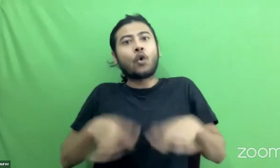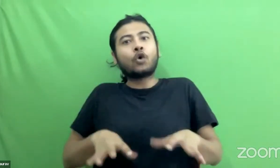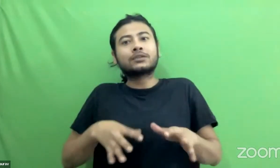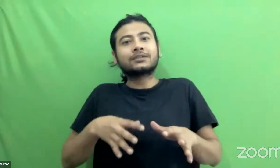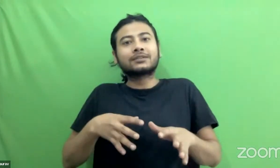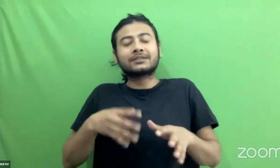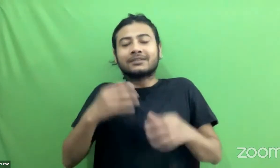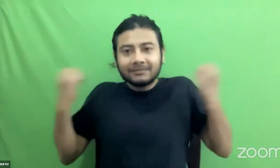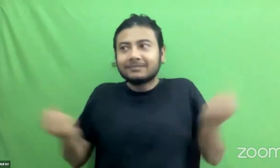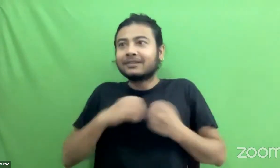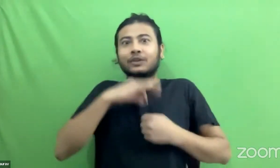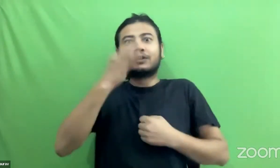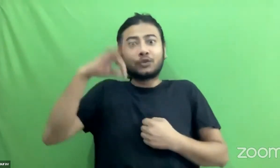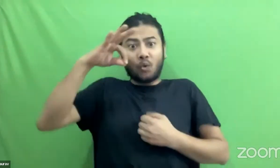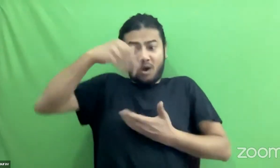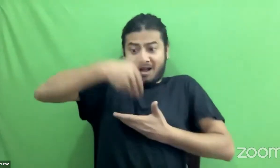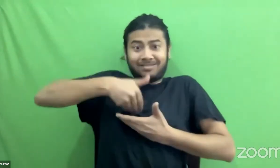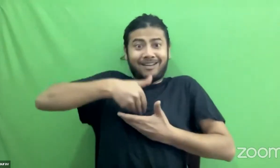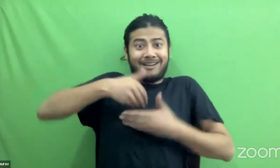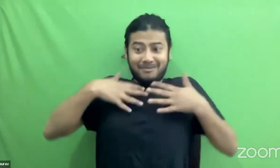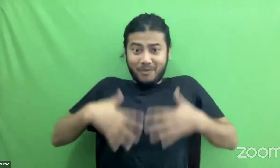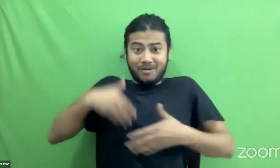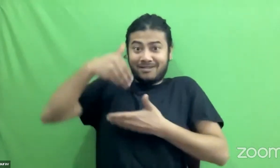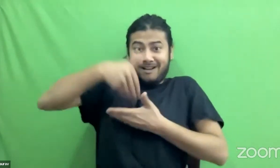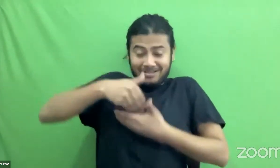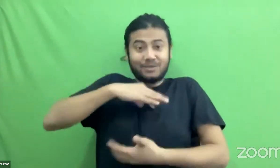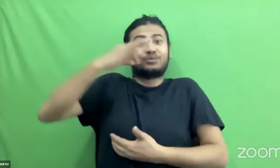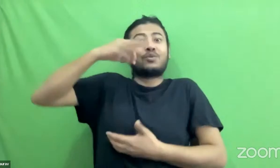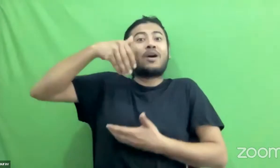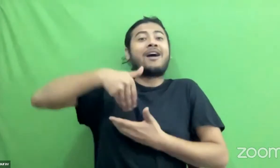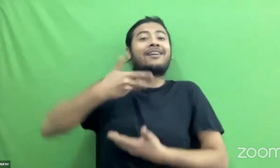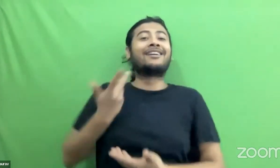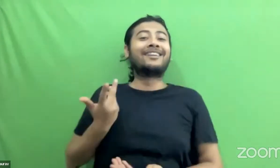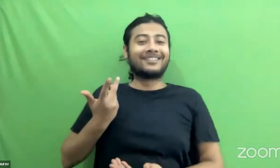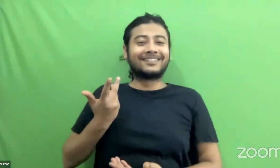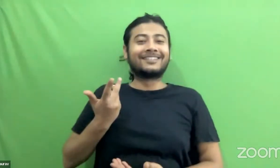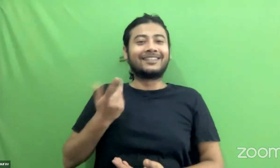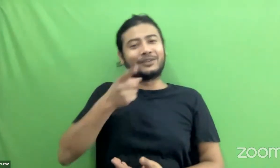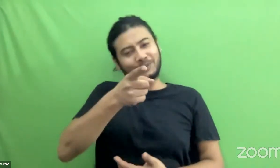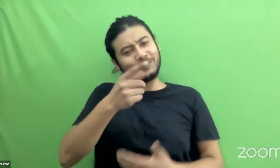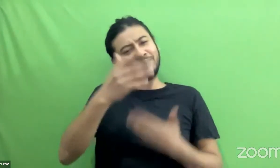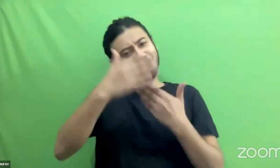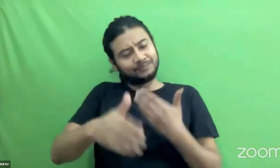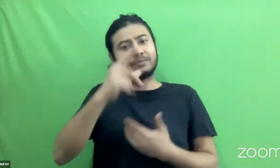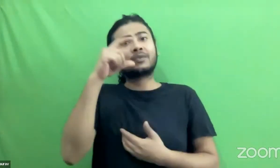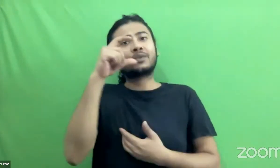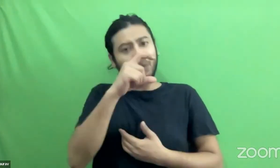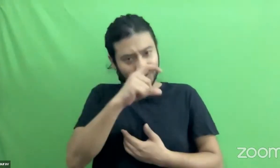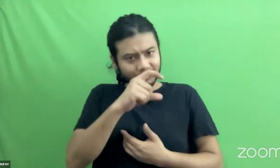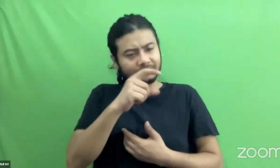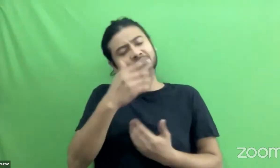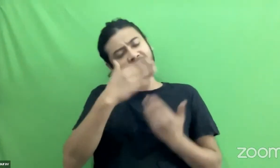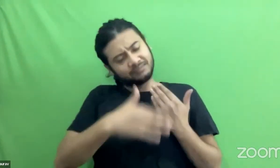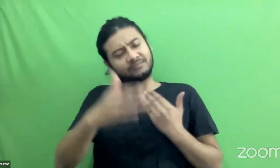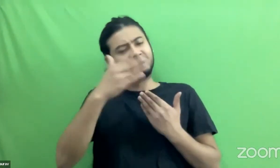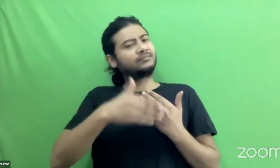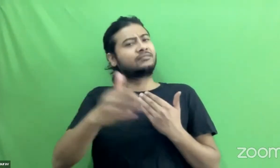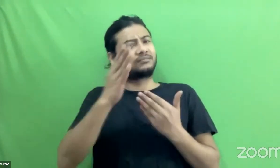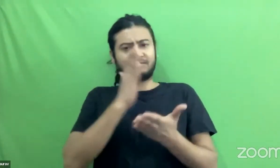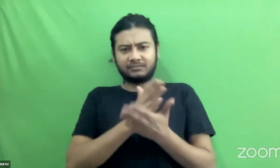Right? So continue. What we suggest is you continue whatever you are doing. You're going to college, you're going to work,